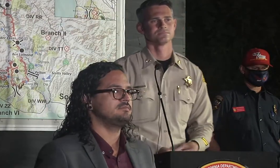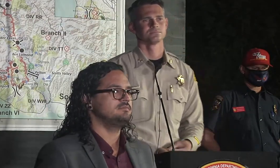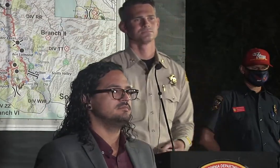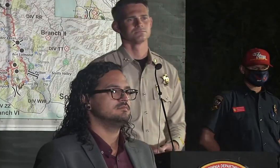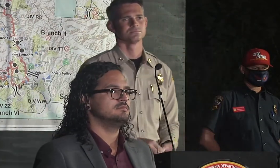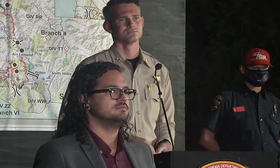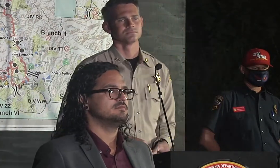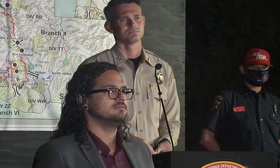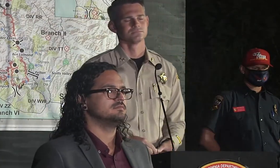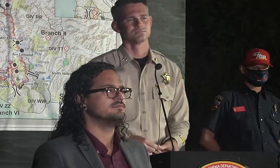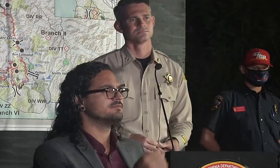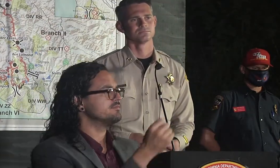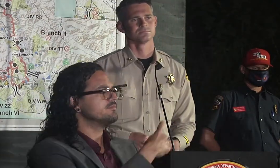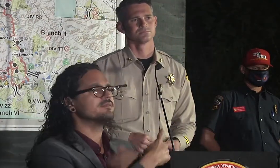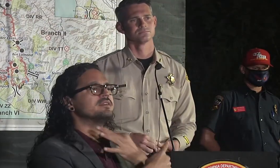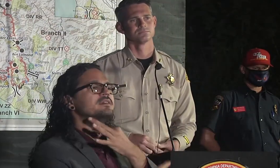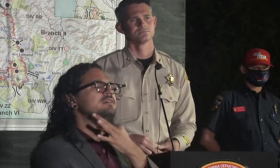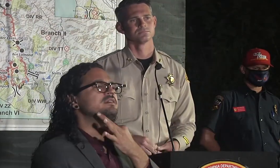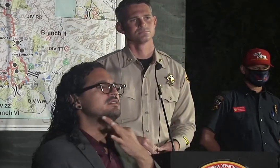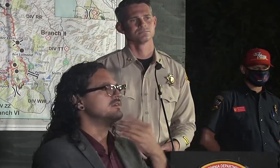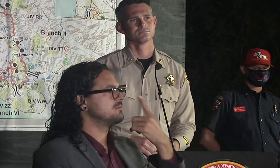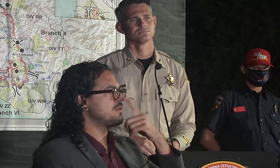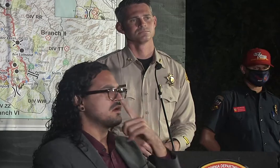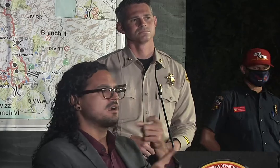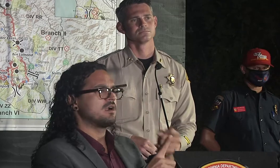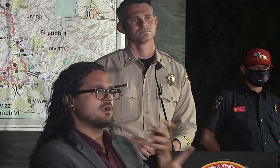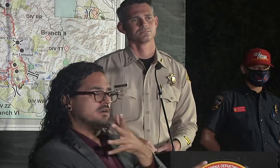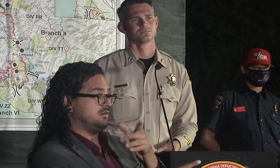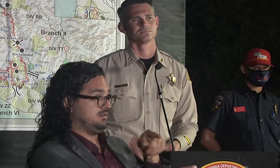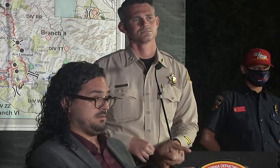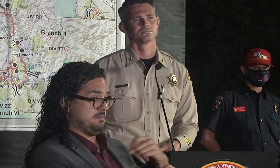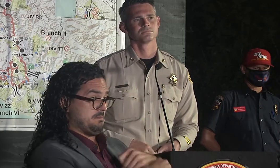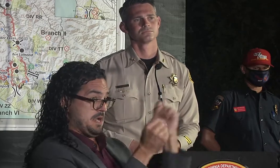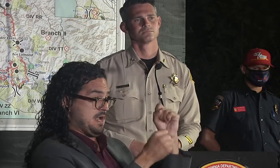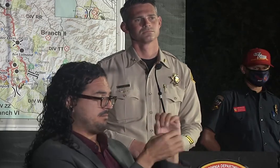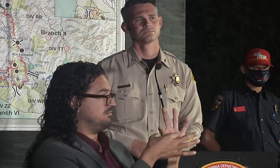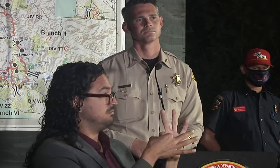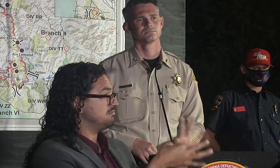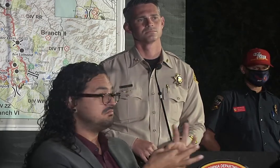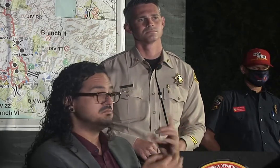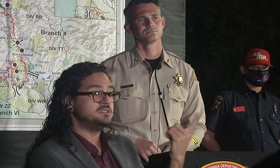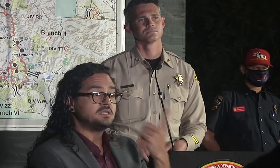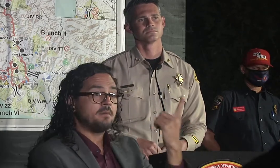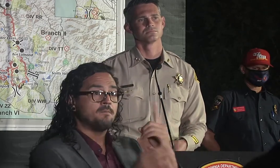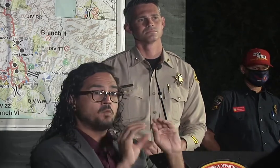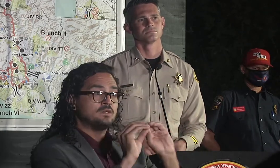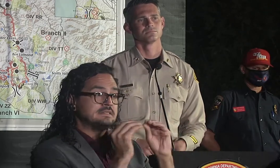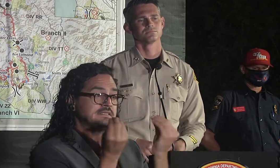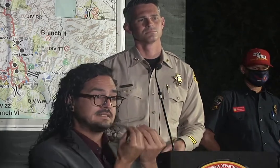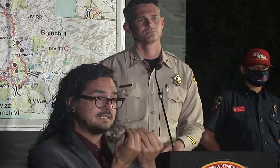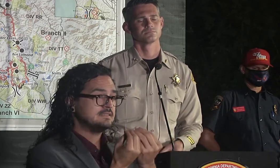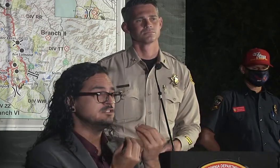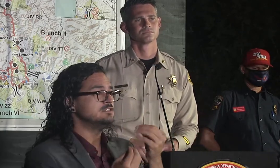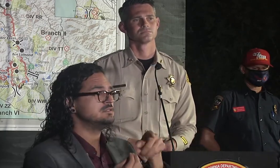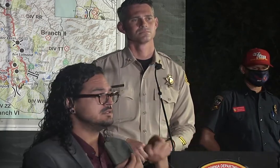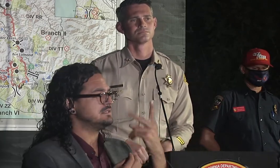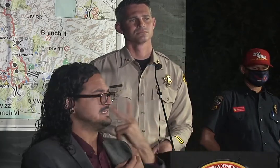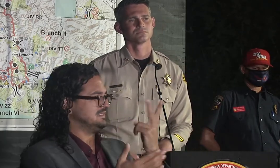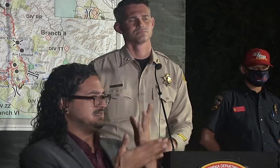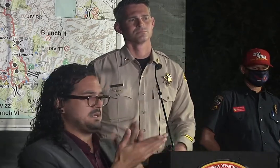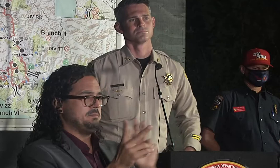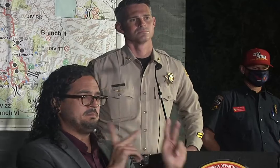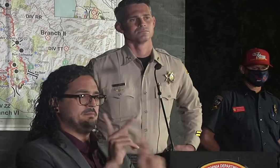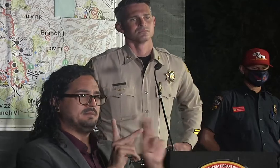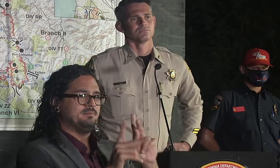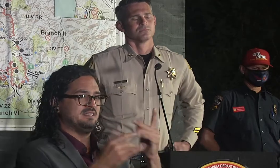Chris, can you tell us whether or not this is related to an organization that we've seen or an individual who is in custody now